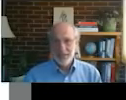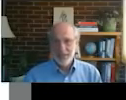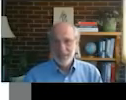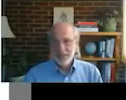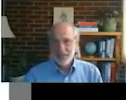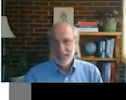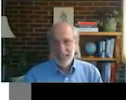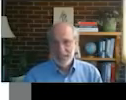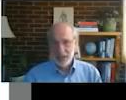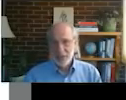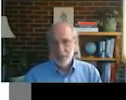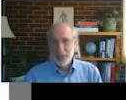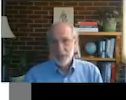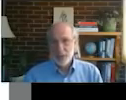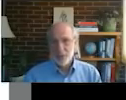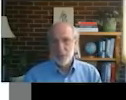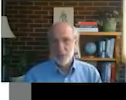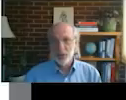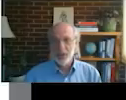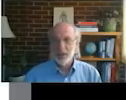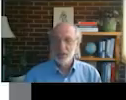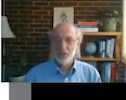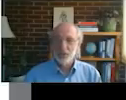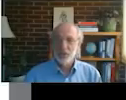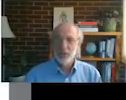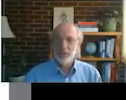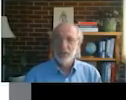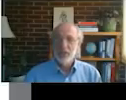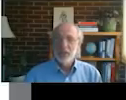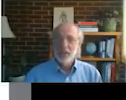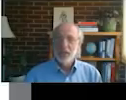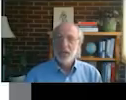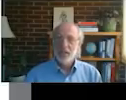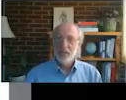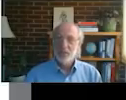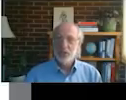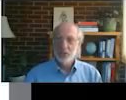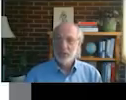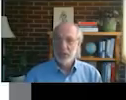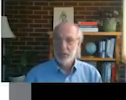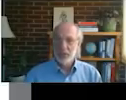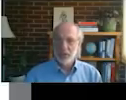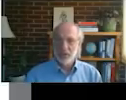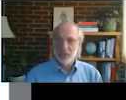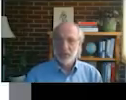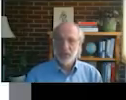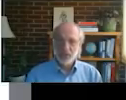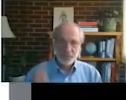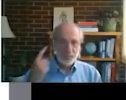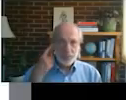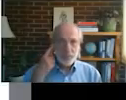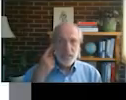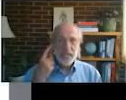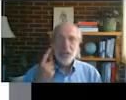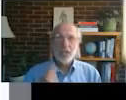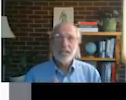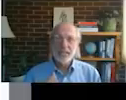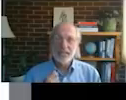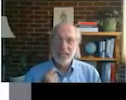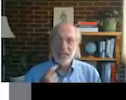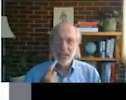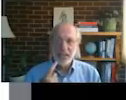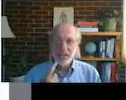it. Just say it. Remember, you're working with children who have autism or other developmental disabilities and